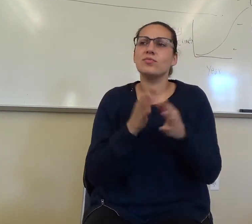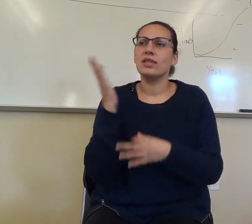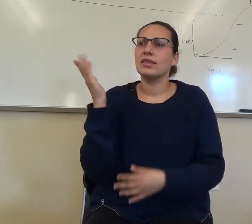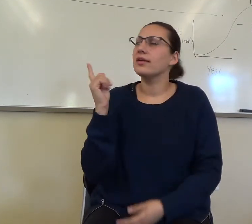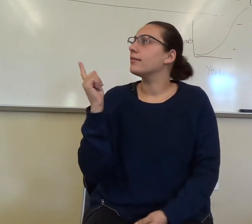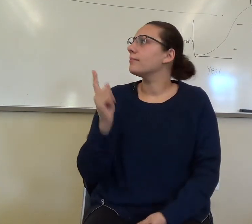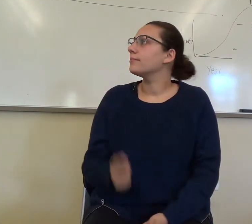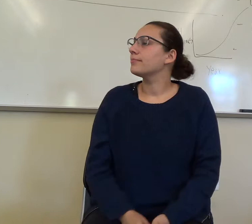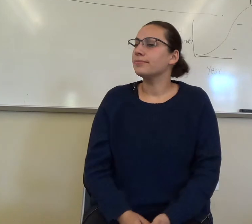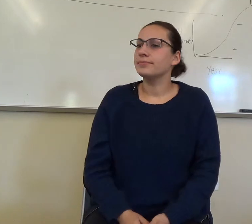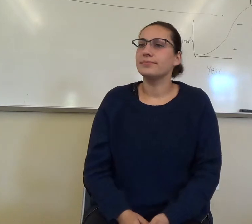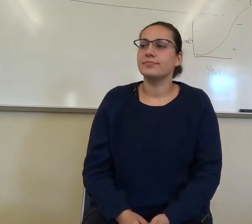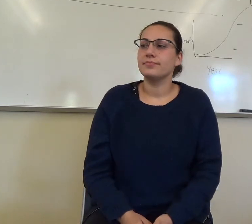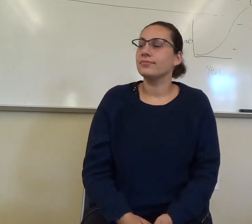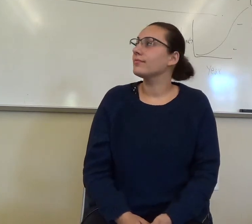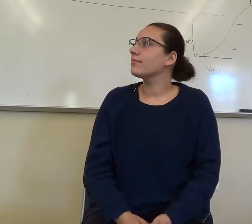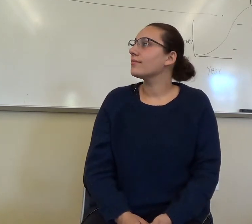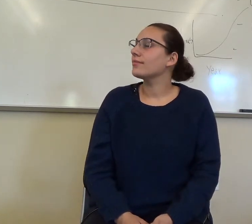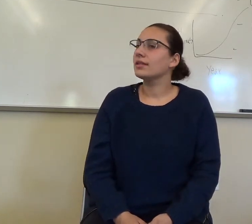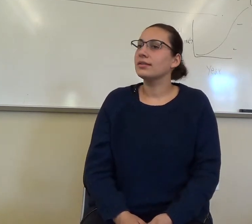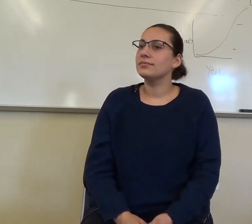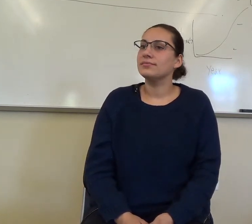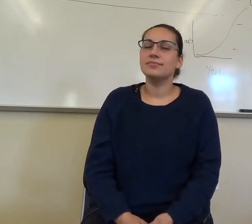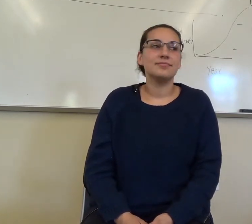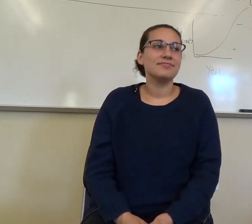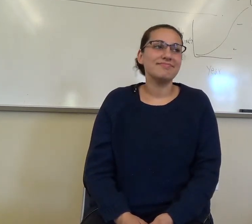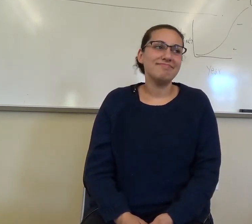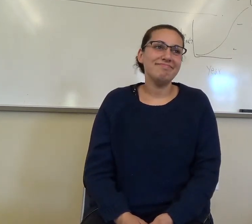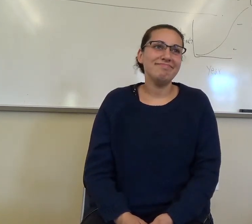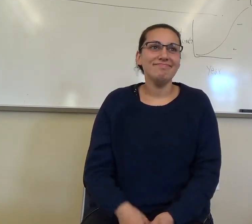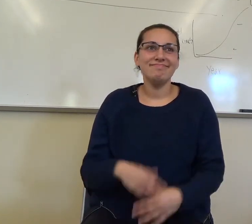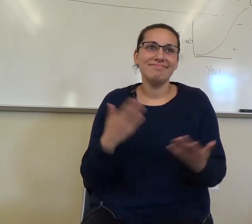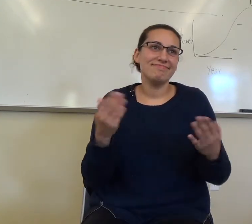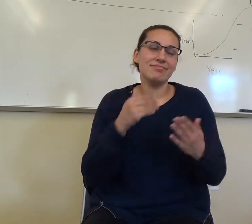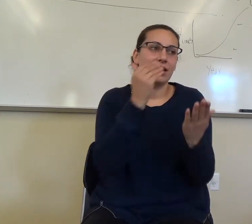Again, back to our initial thing here. What is this a list of?